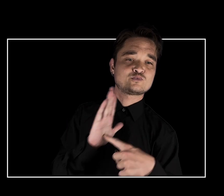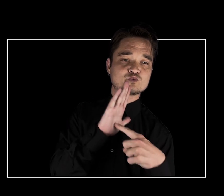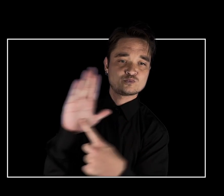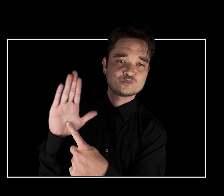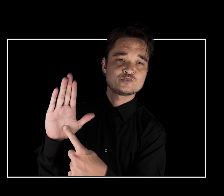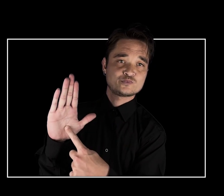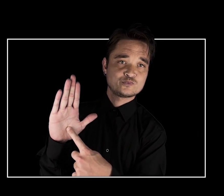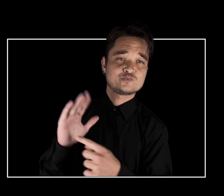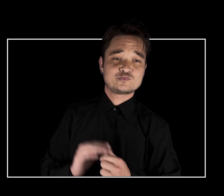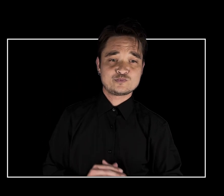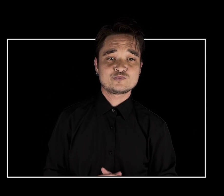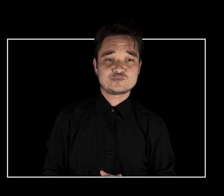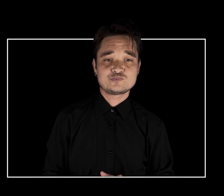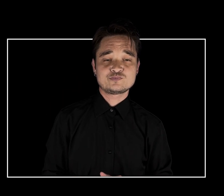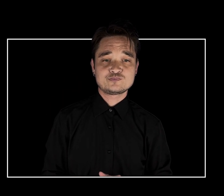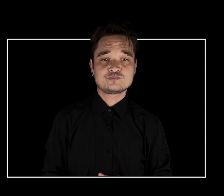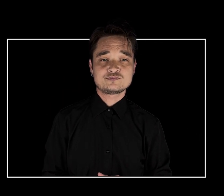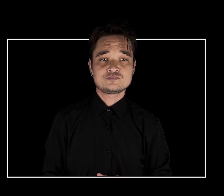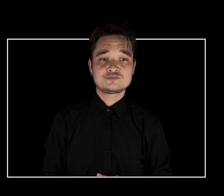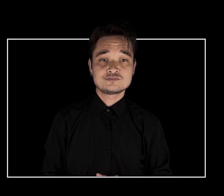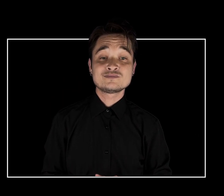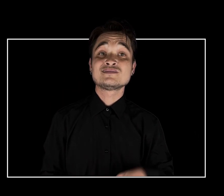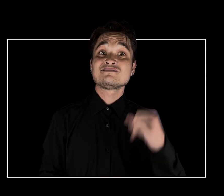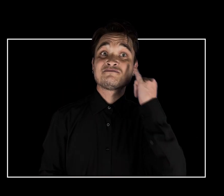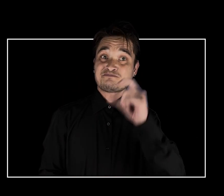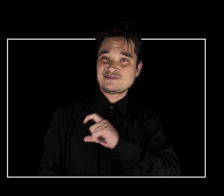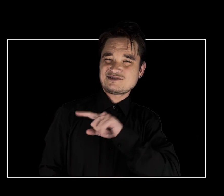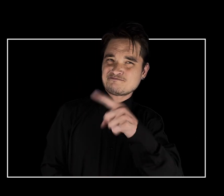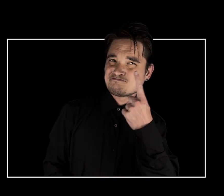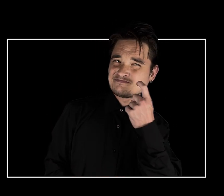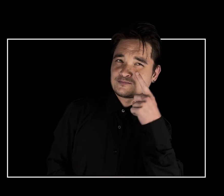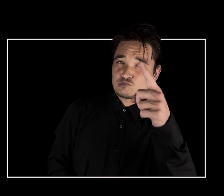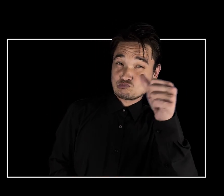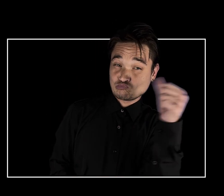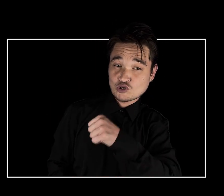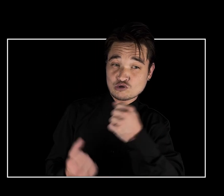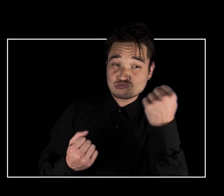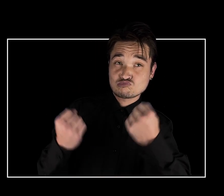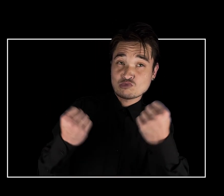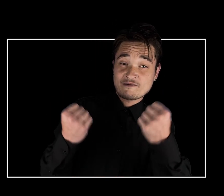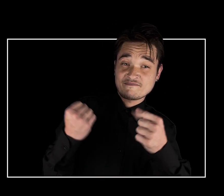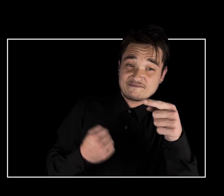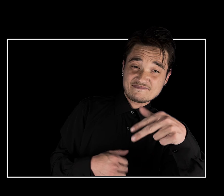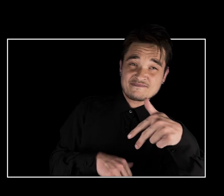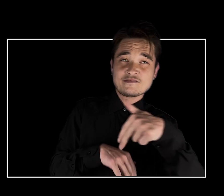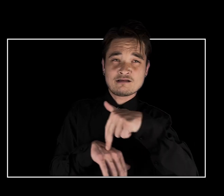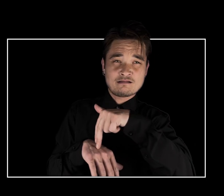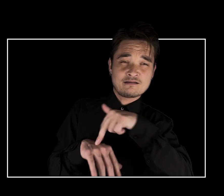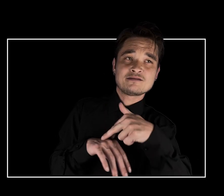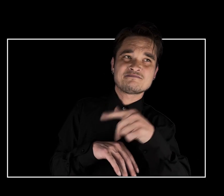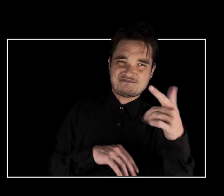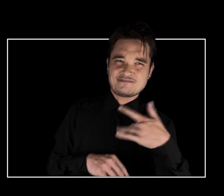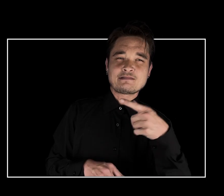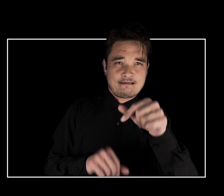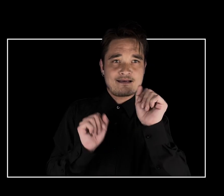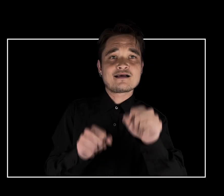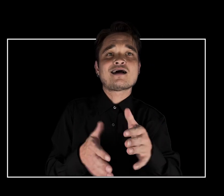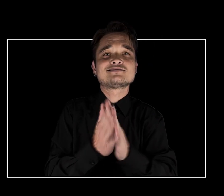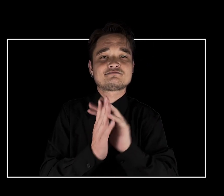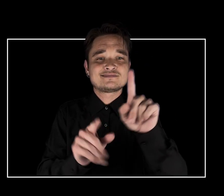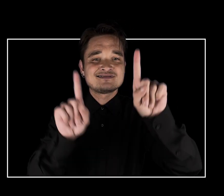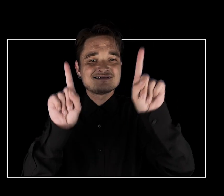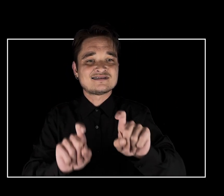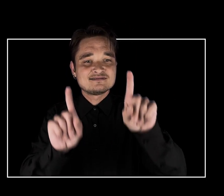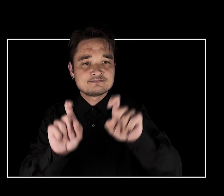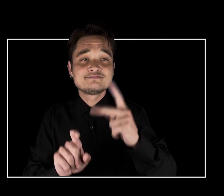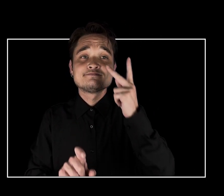approved. If you are suspected of drunk driving, the police will ask you to take a test to see if you have too